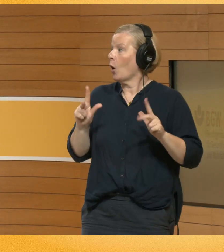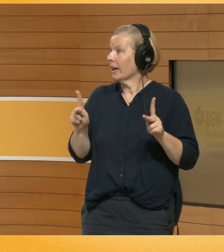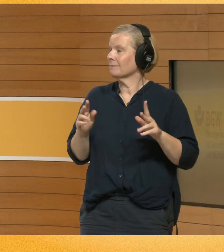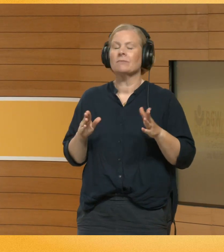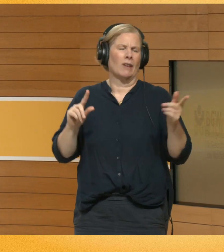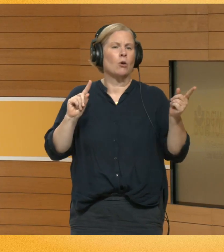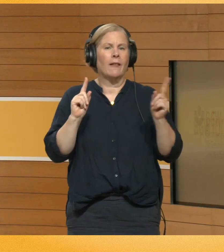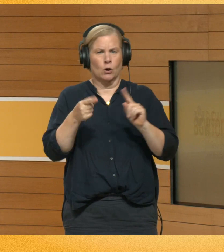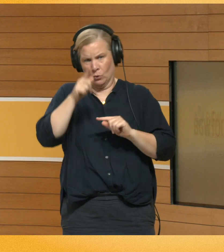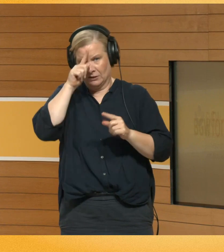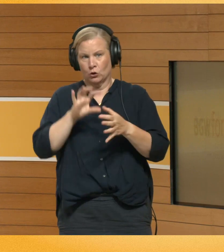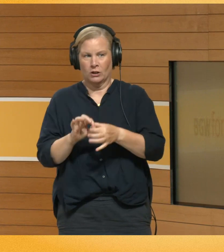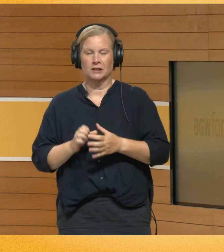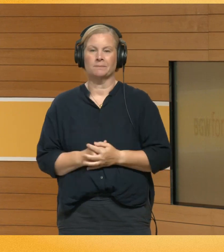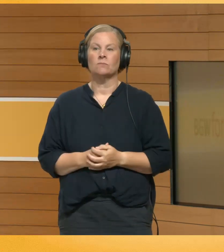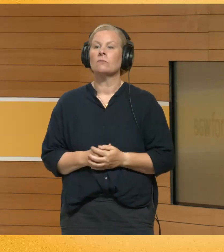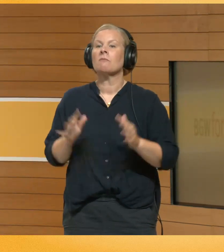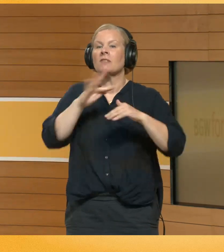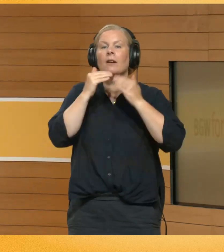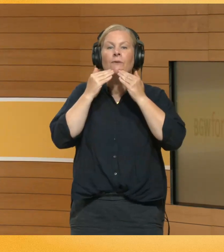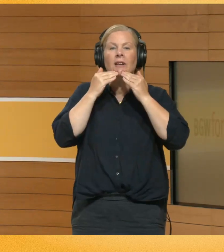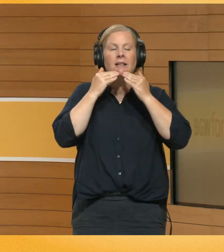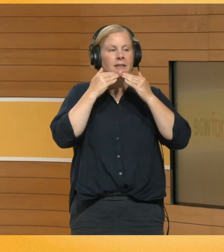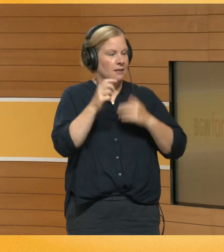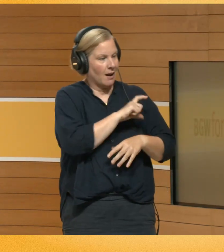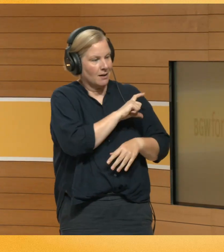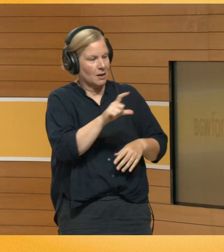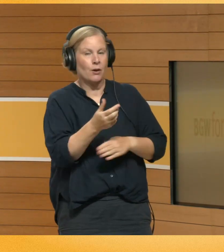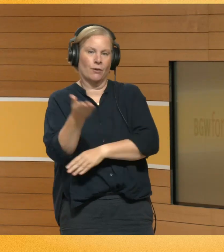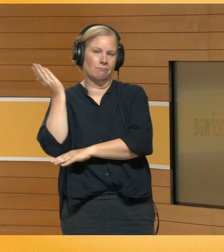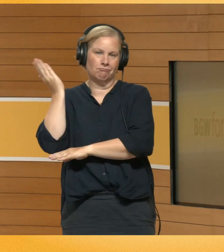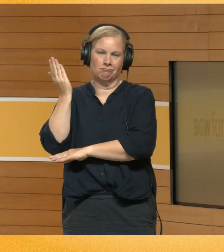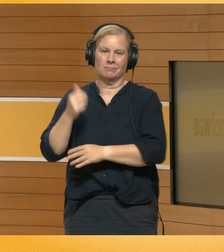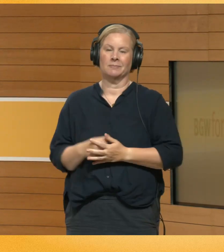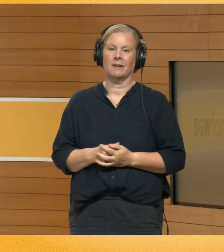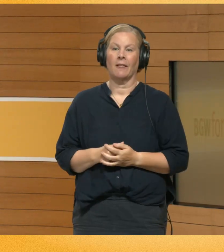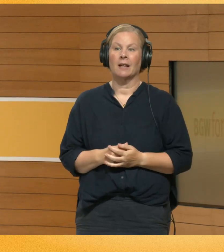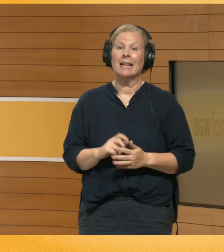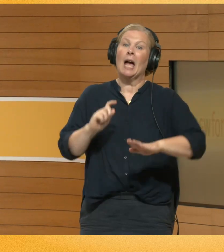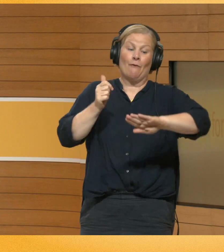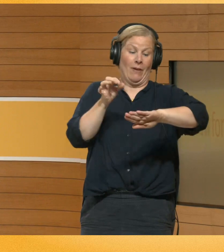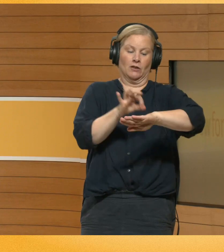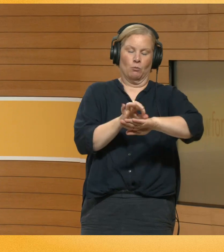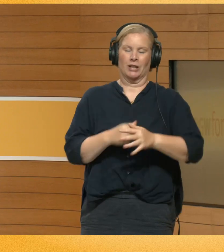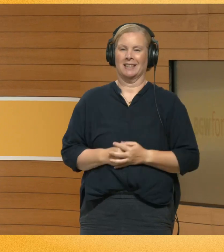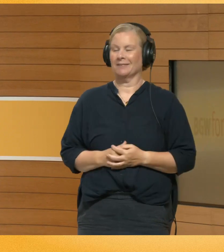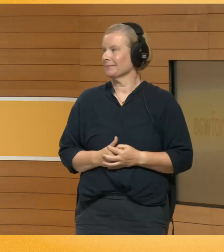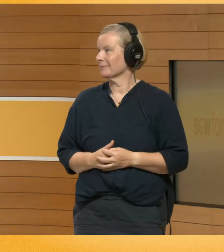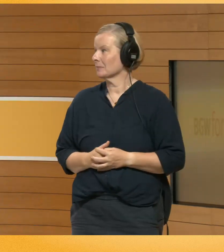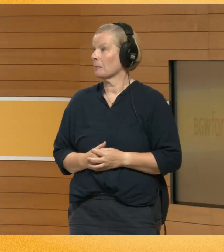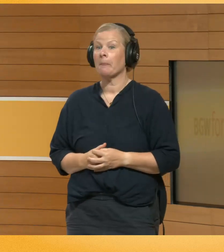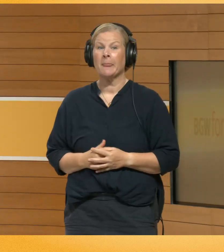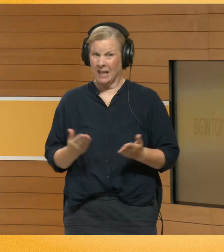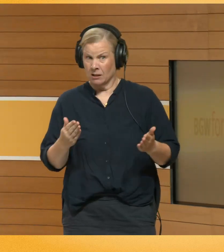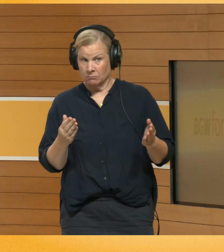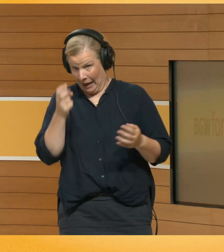Wonderful. I will stick to German for now, and I would like to thank you for your contribution. It's,